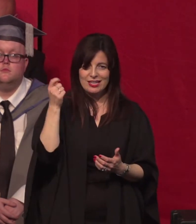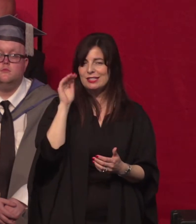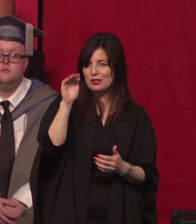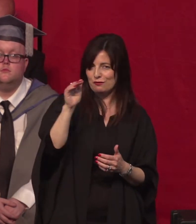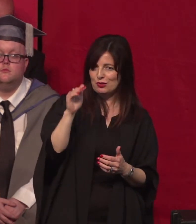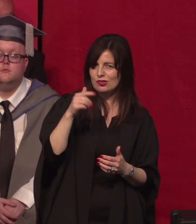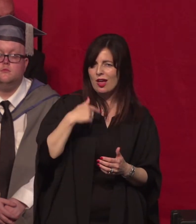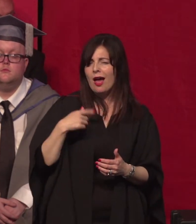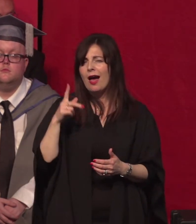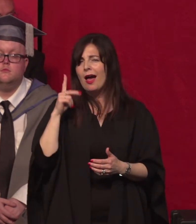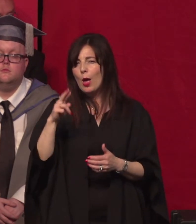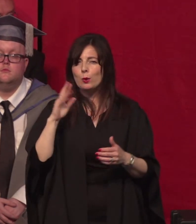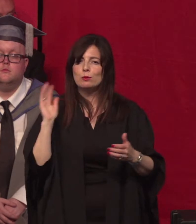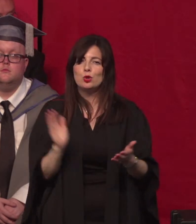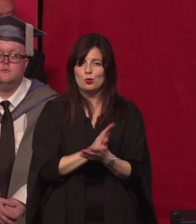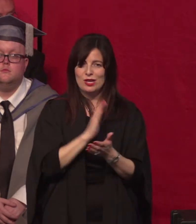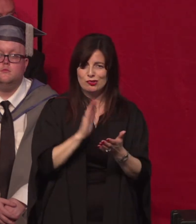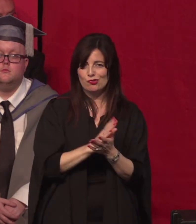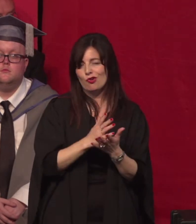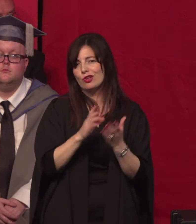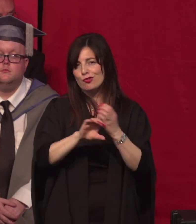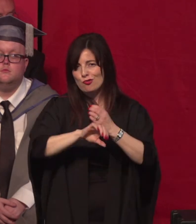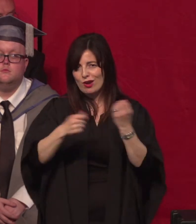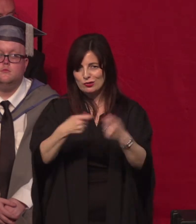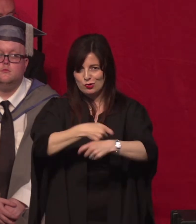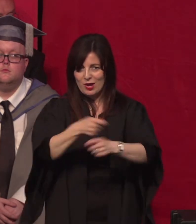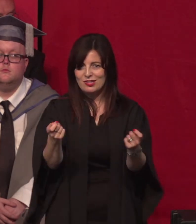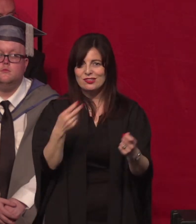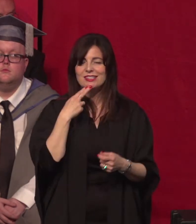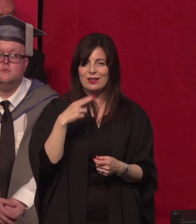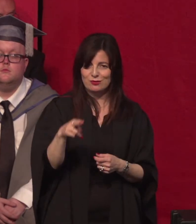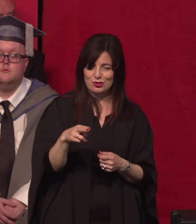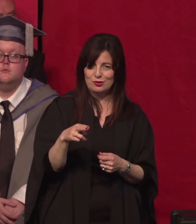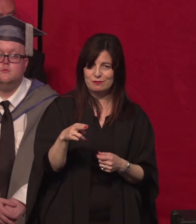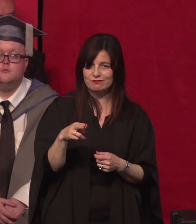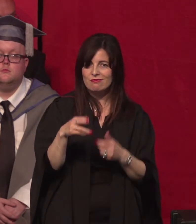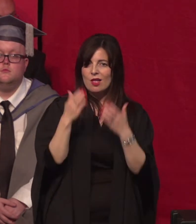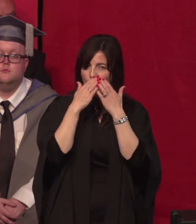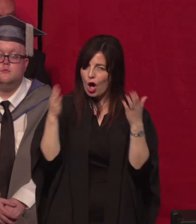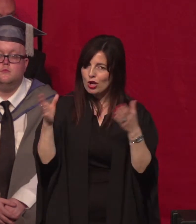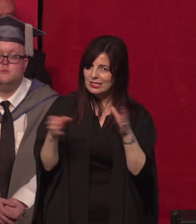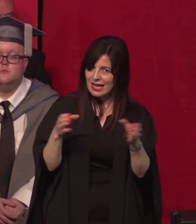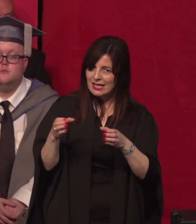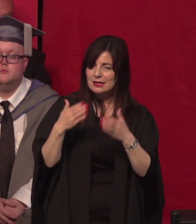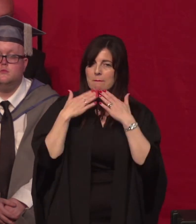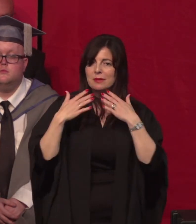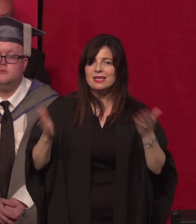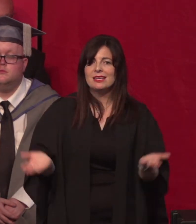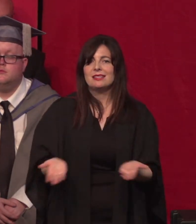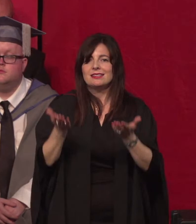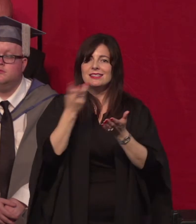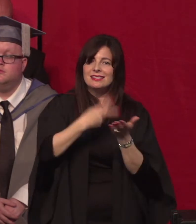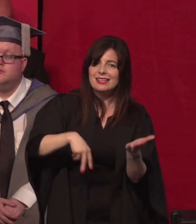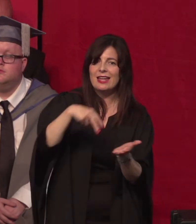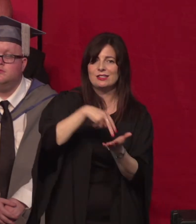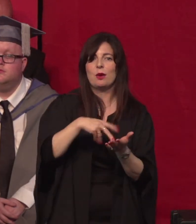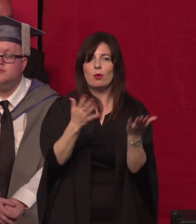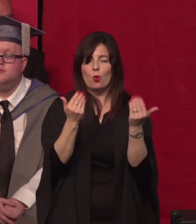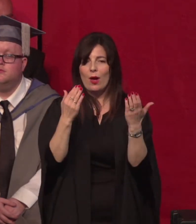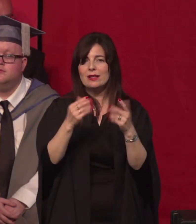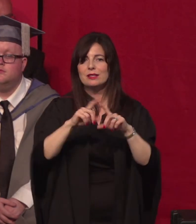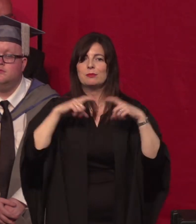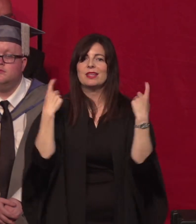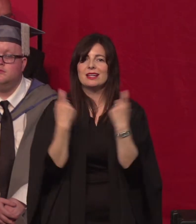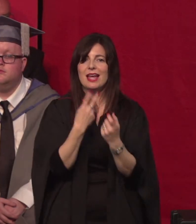and I hope you thoroughly enjoy your graduation this afternoon. Honoured guests, please be upstanding and welcome